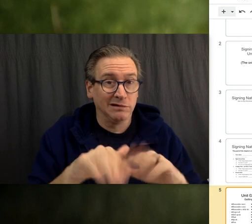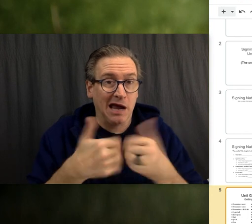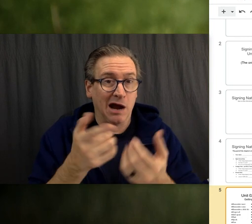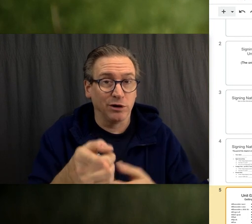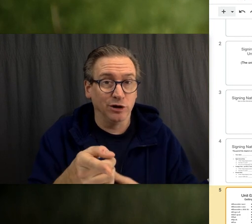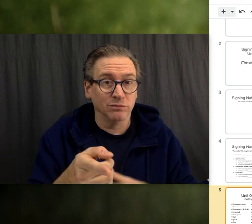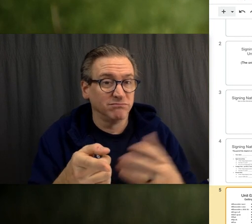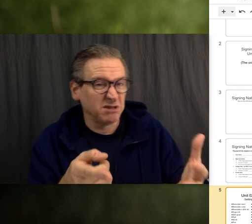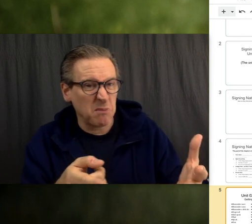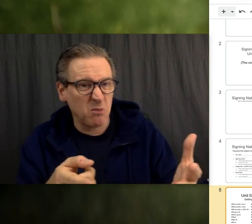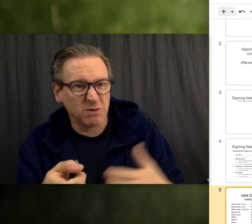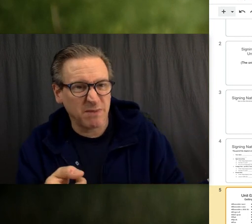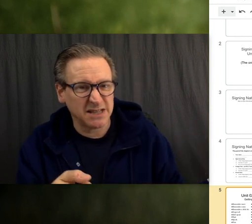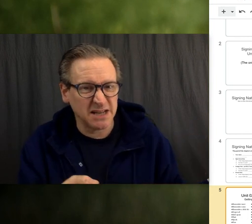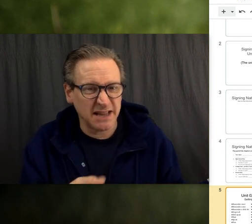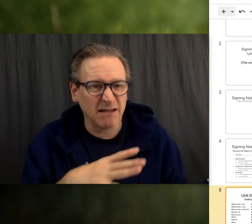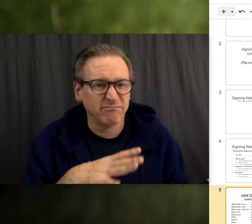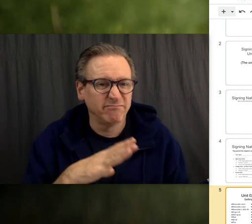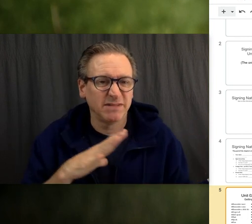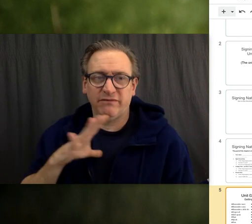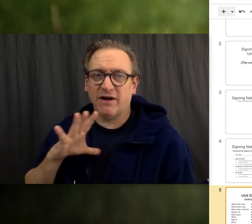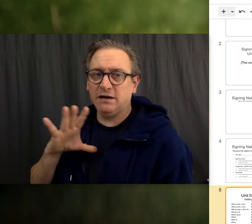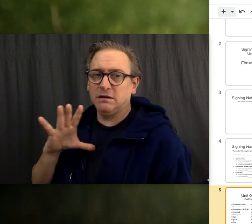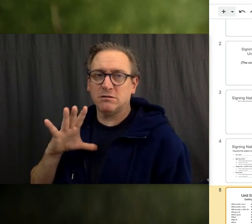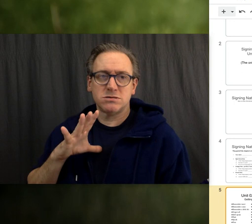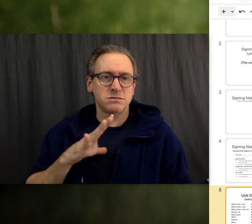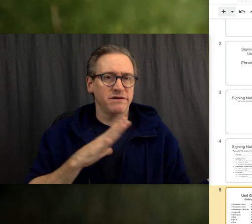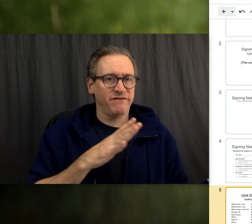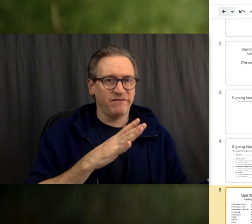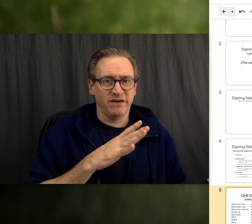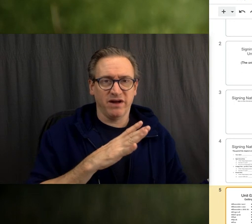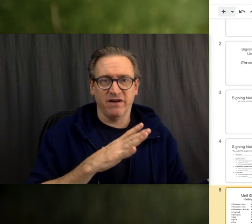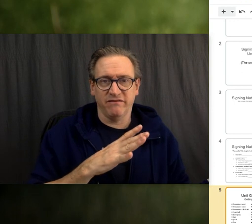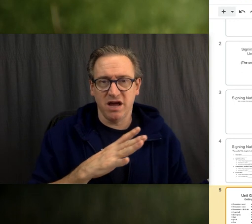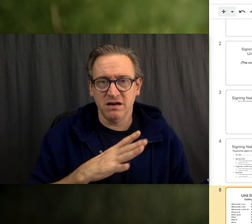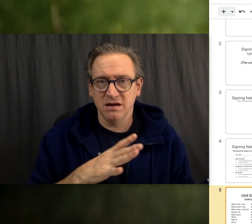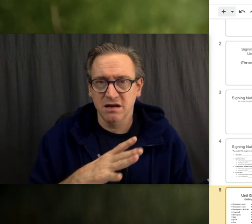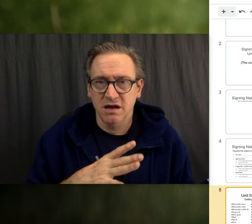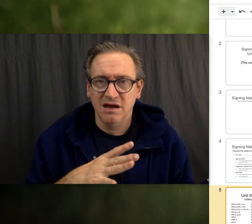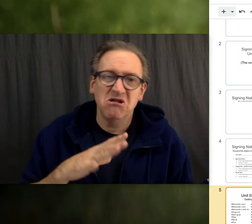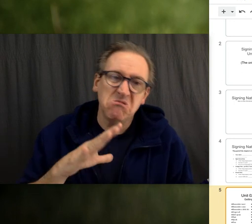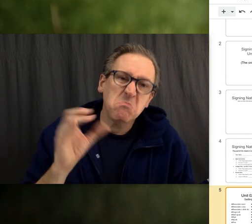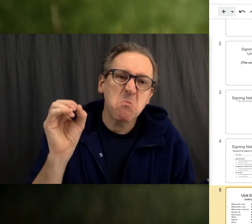you? How are you? Just a couple more responses to that. Fine. Fine.